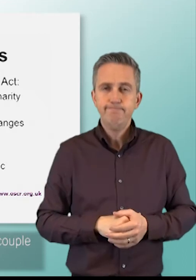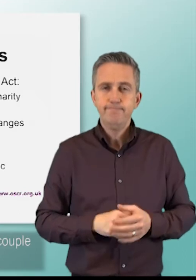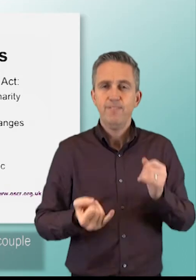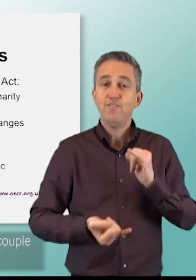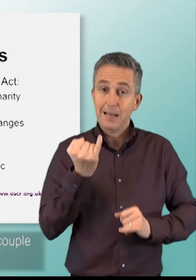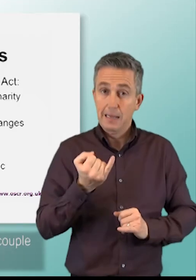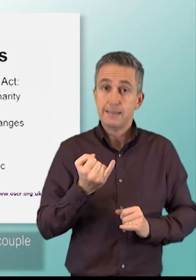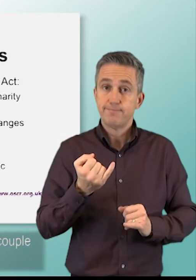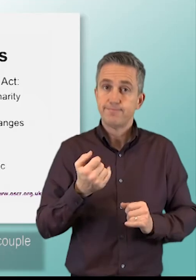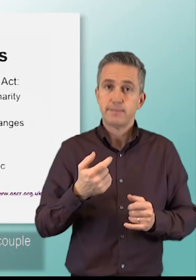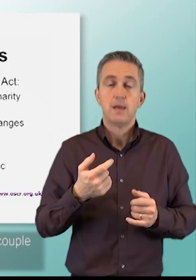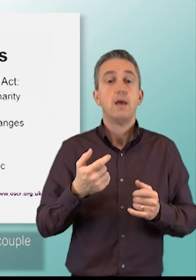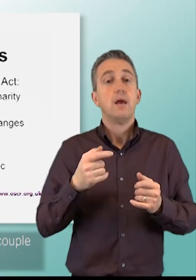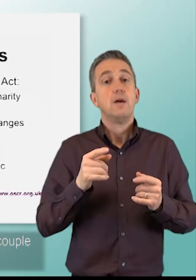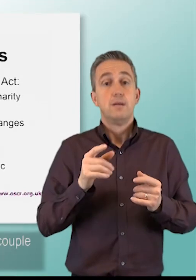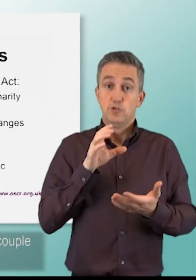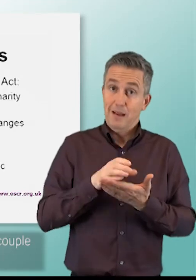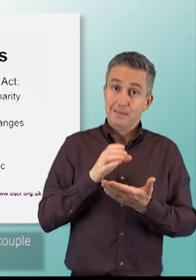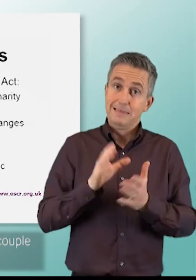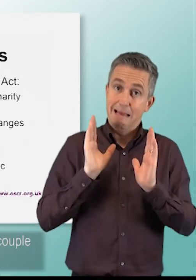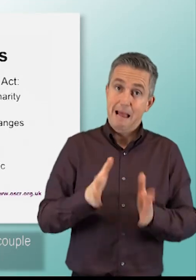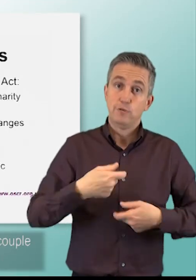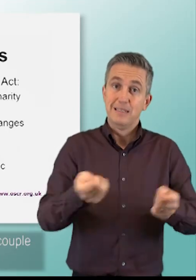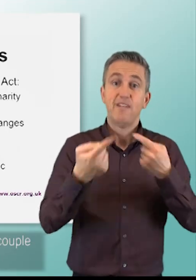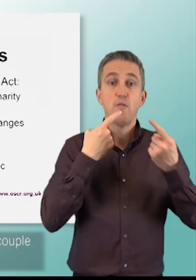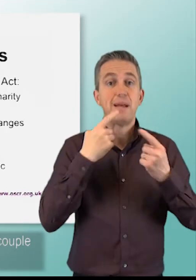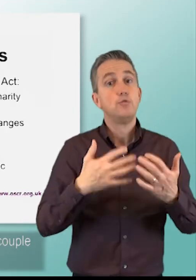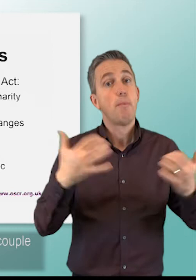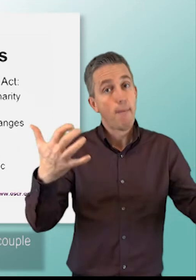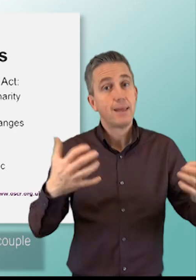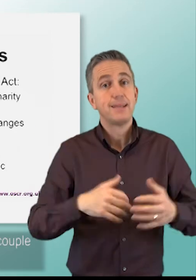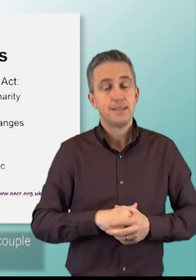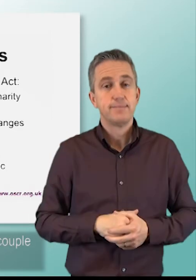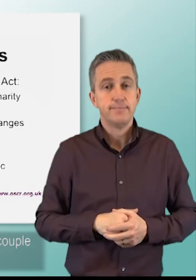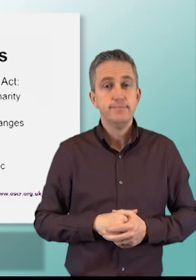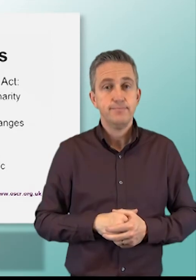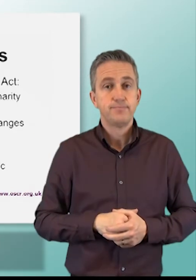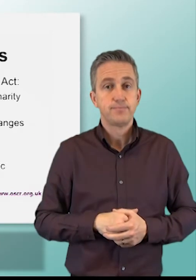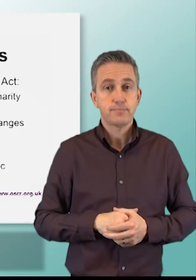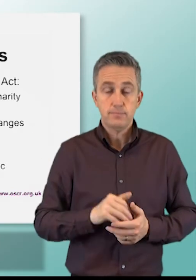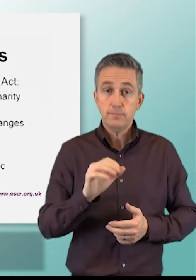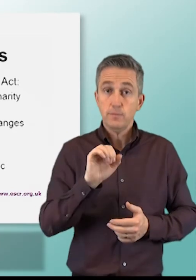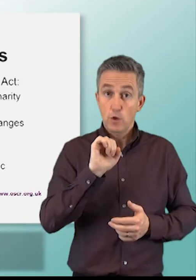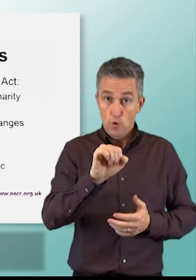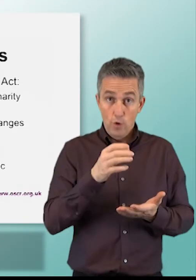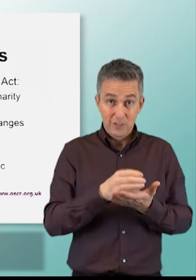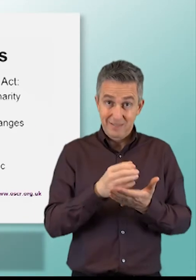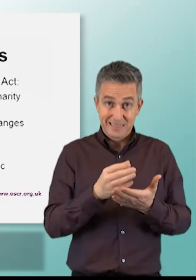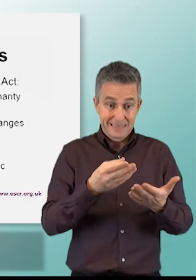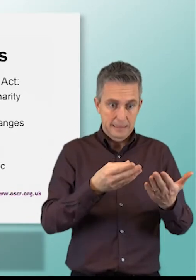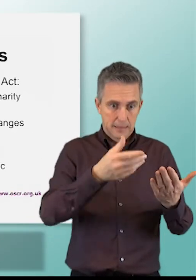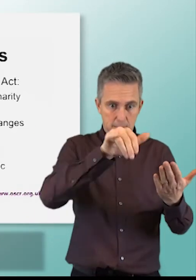Lastly, providing information to the public. There's a couple of requirements just to remember on this one. The first is being clear on all of your